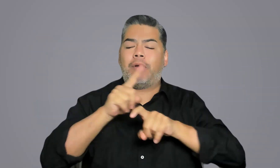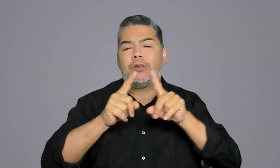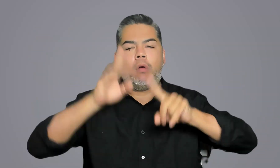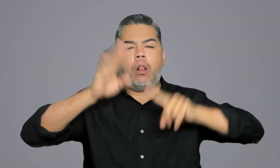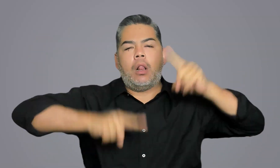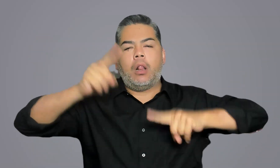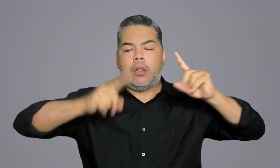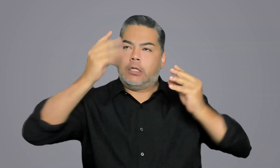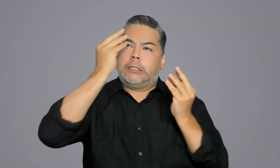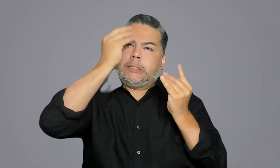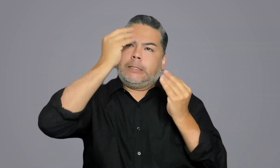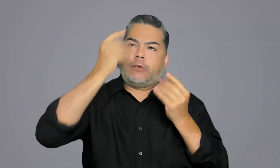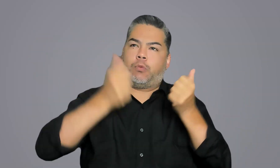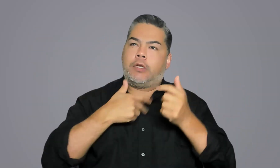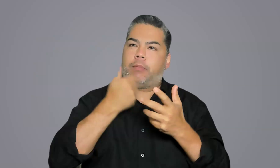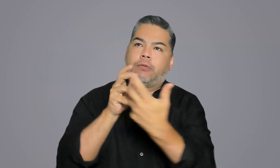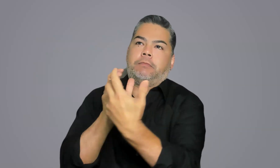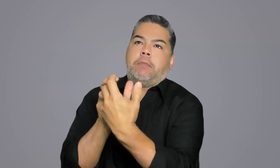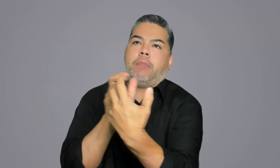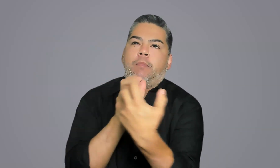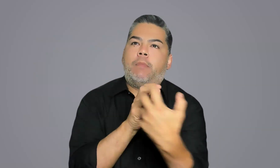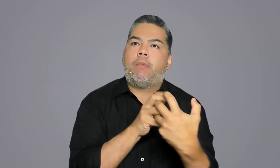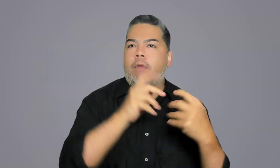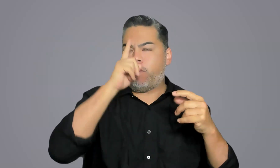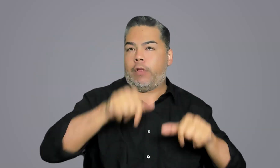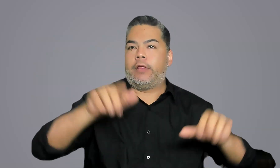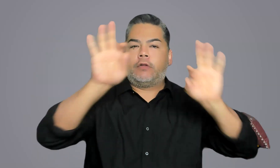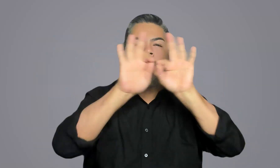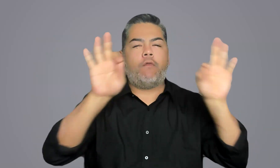carefully because that could help you think about what format type is best.